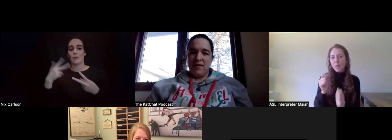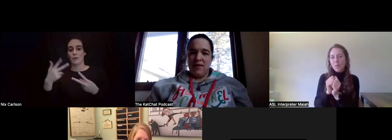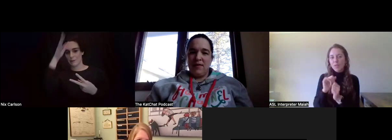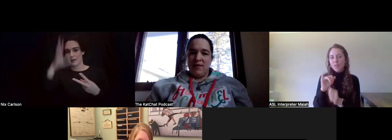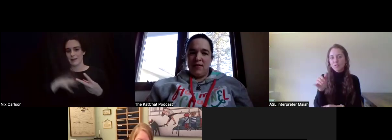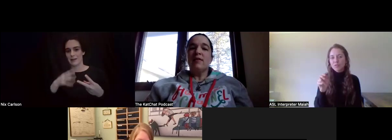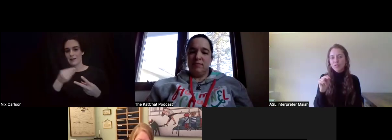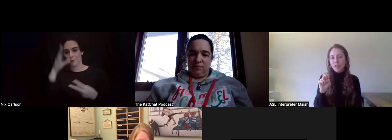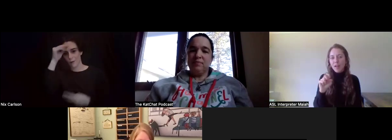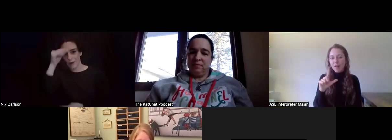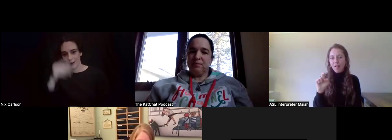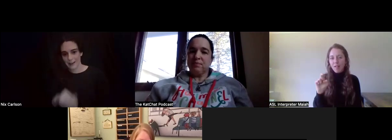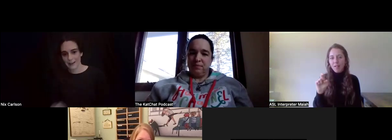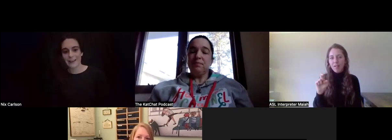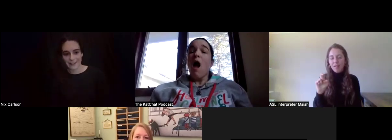super cute.